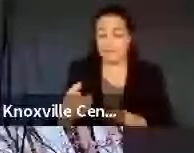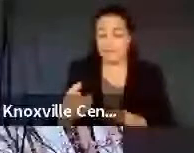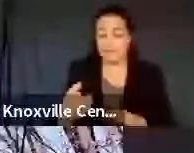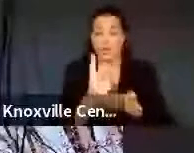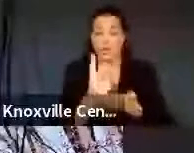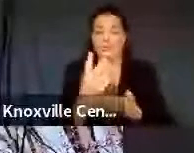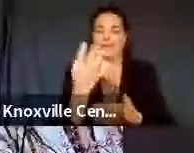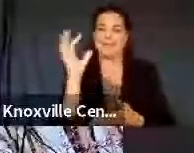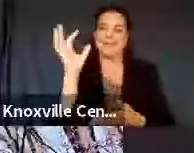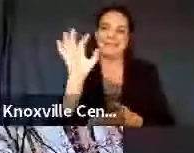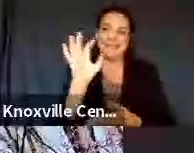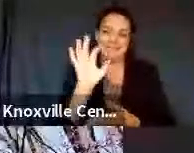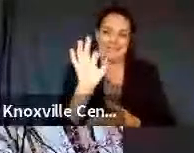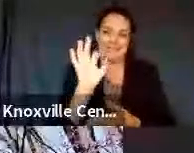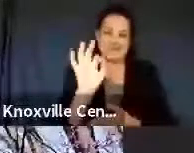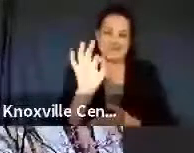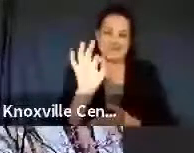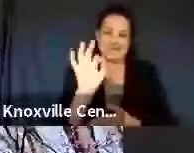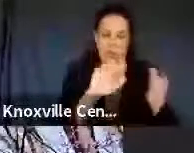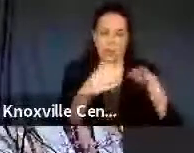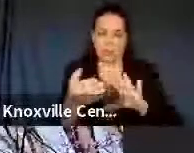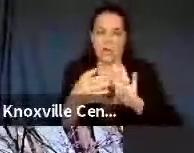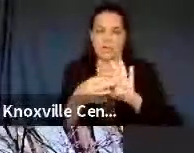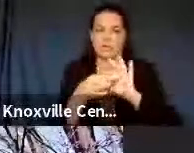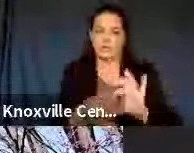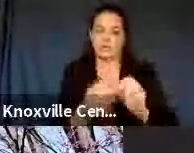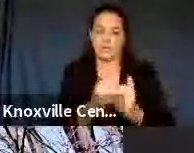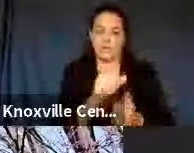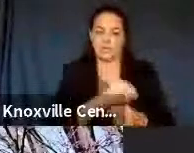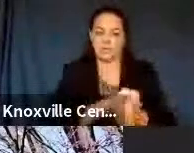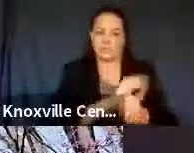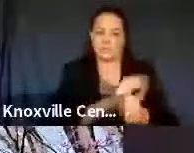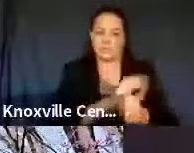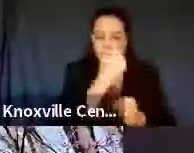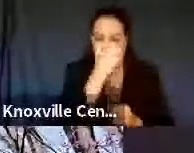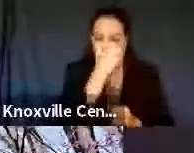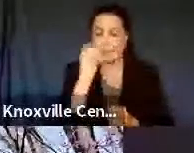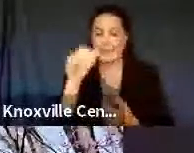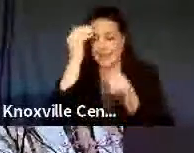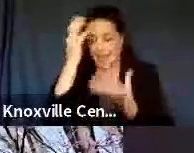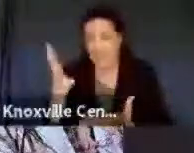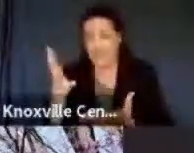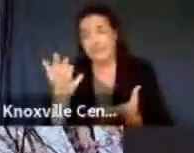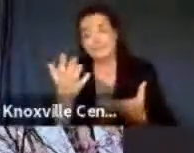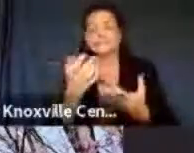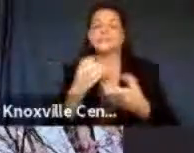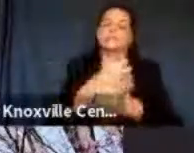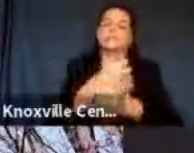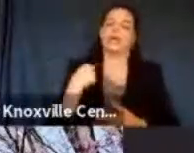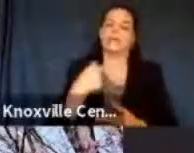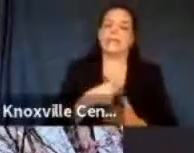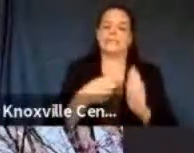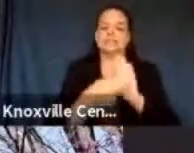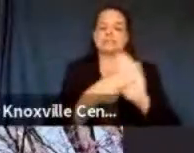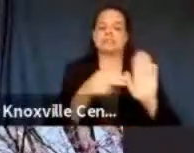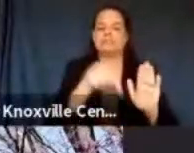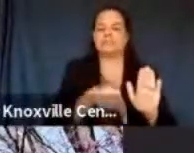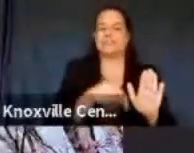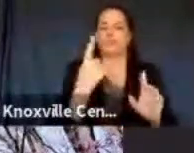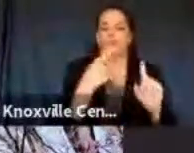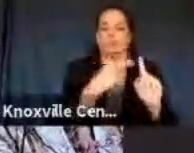the past 2 weeks, 9 people have died related to COVID-19. The information available leads us to represent this benchmark as